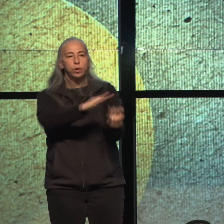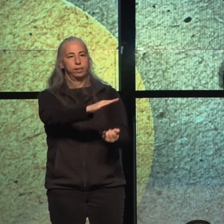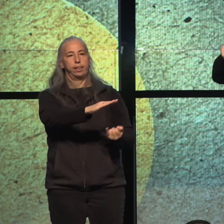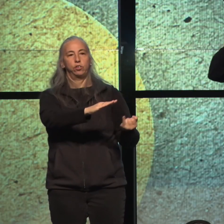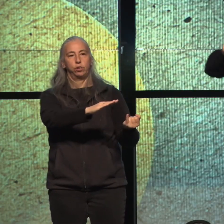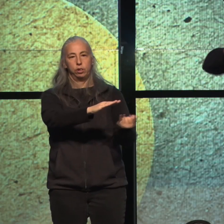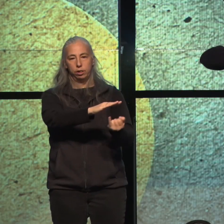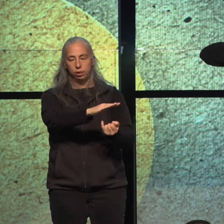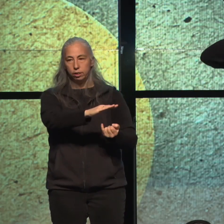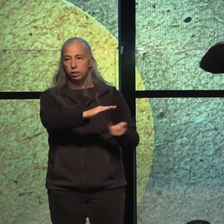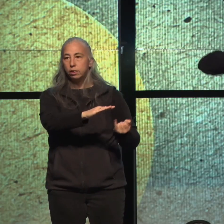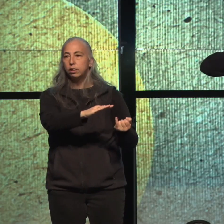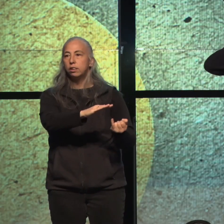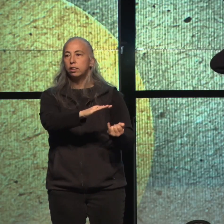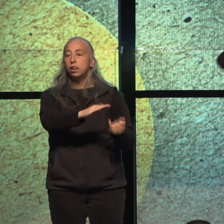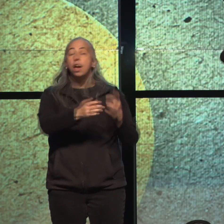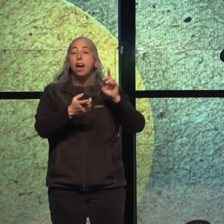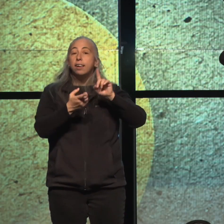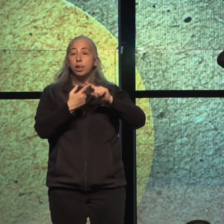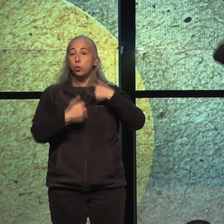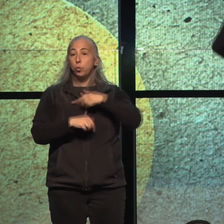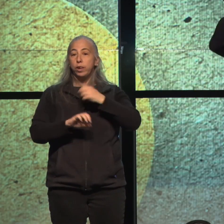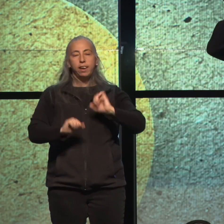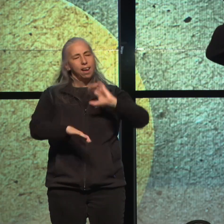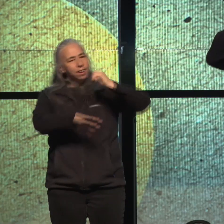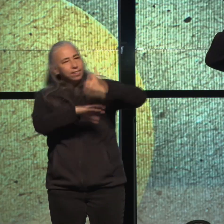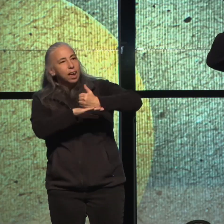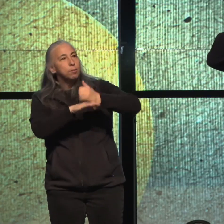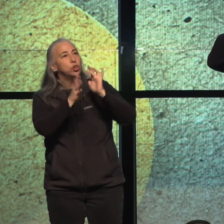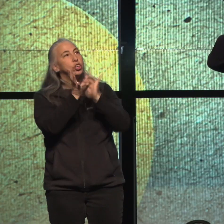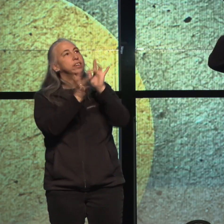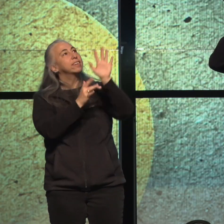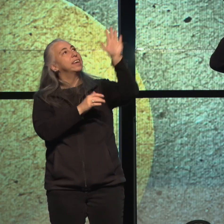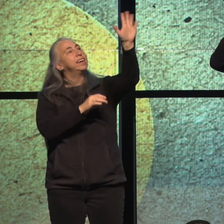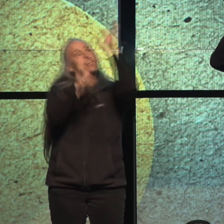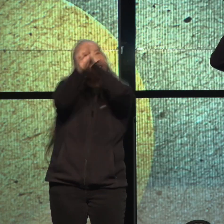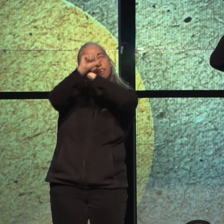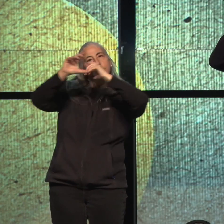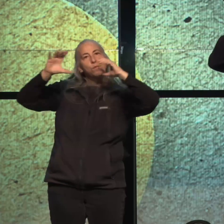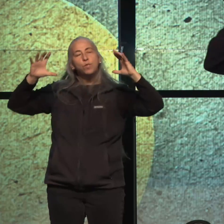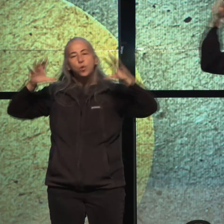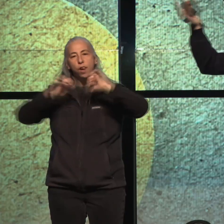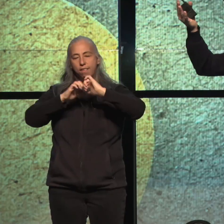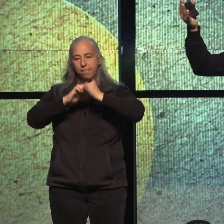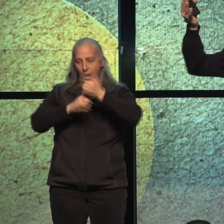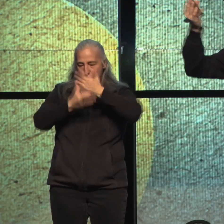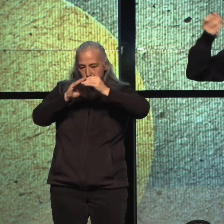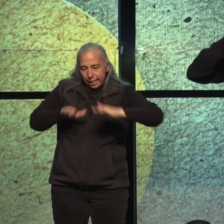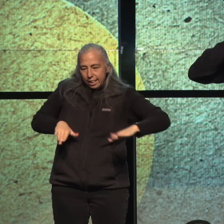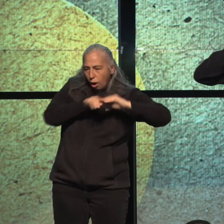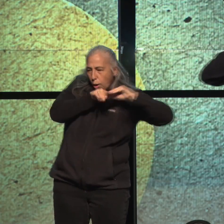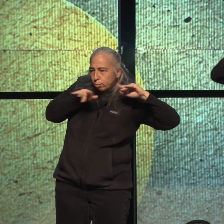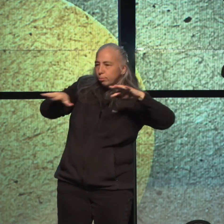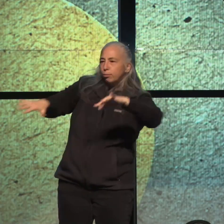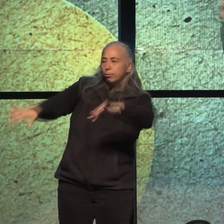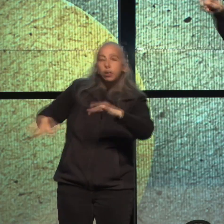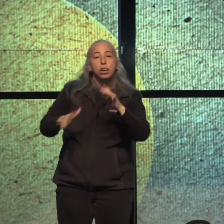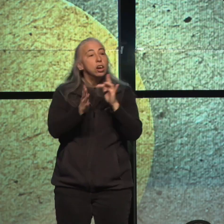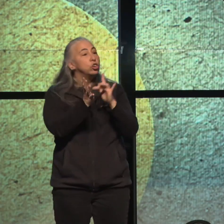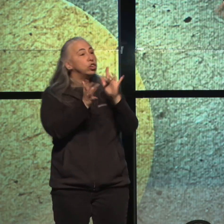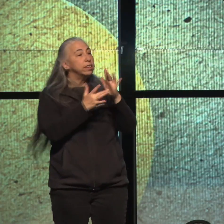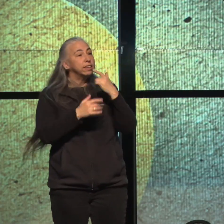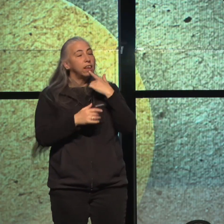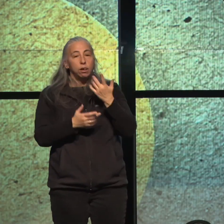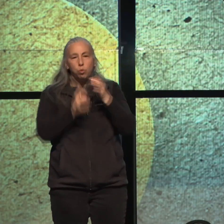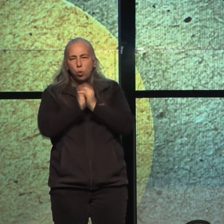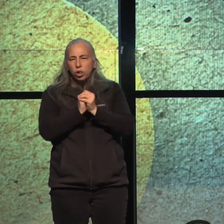And until we establish a Jesus view of things, right? Where Jesus is like, that mountain, this